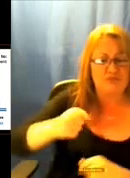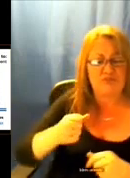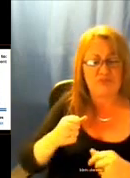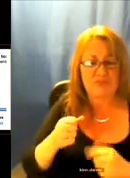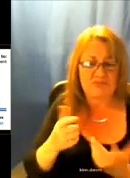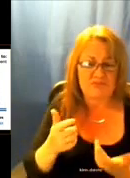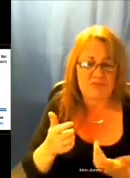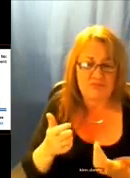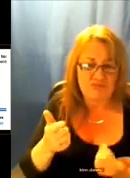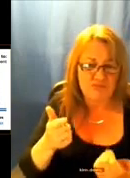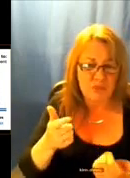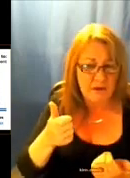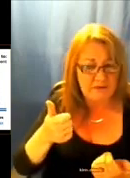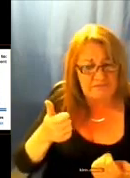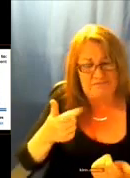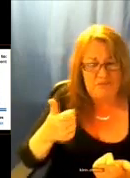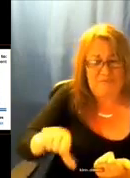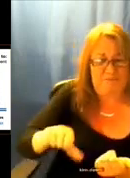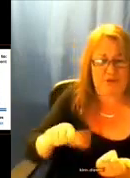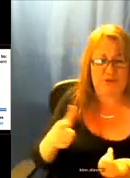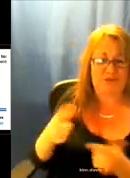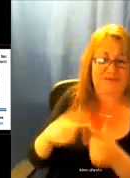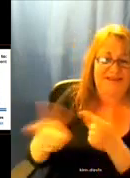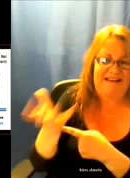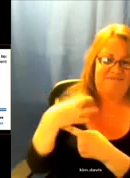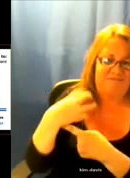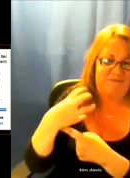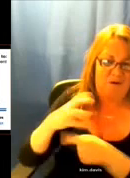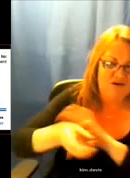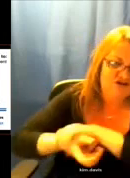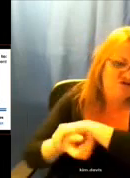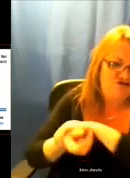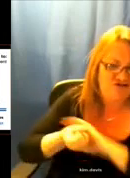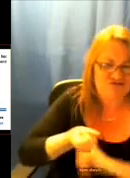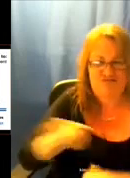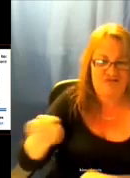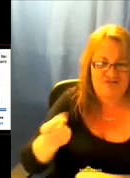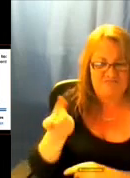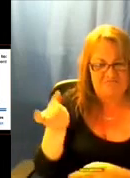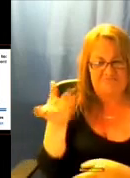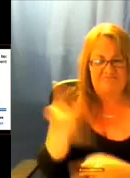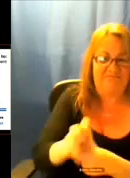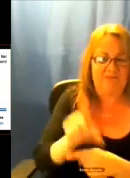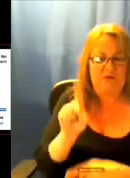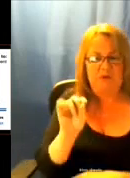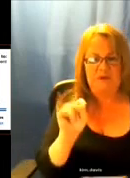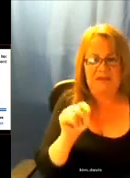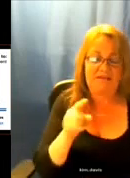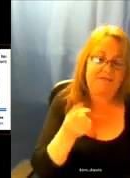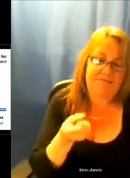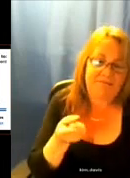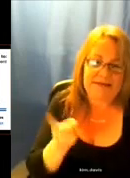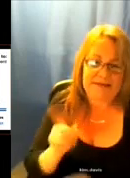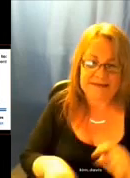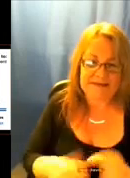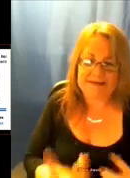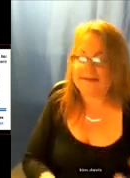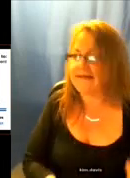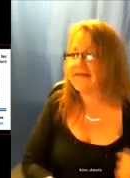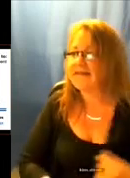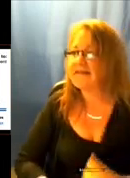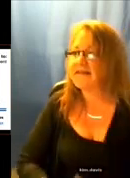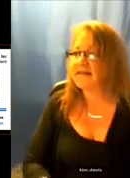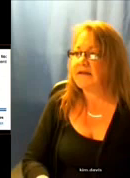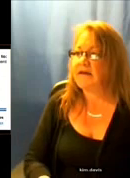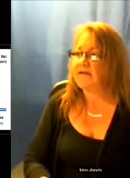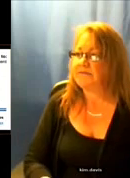they may or may not benefit you. You feel that you can deny, they are not able to force you to